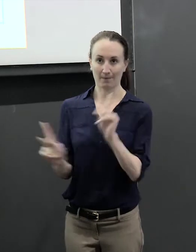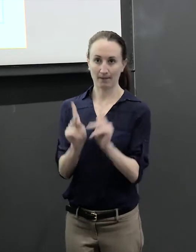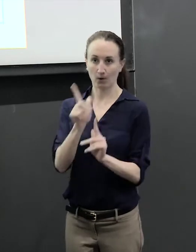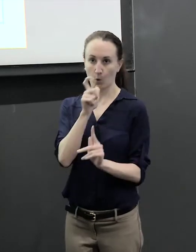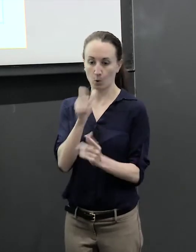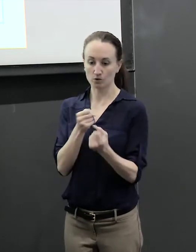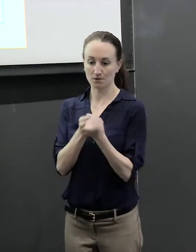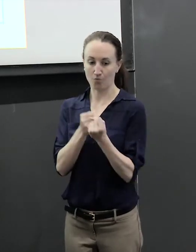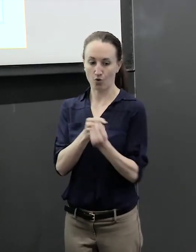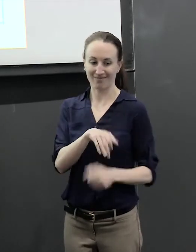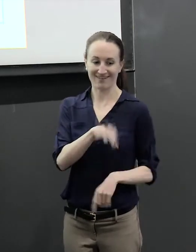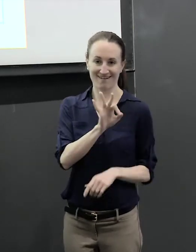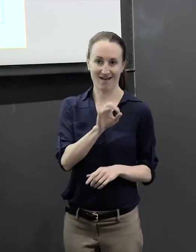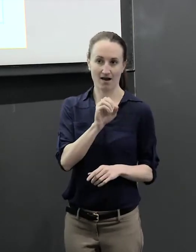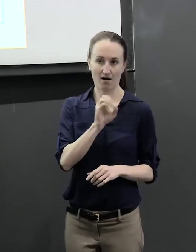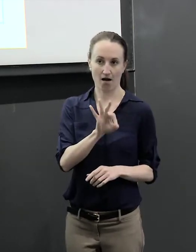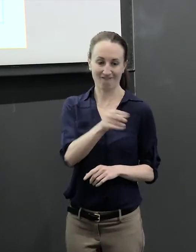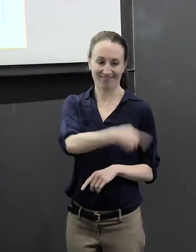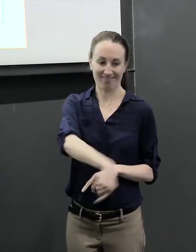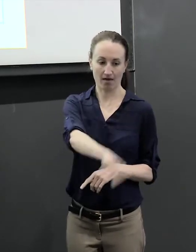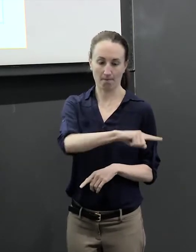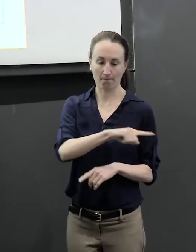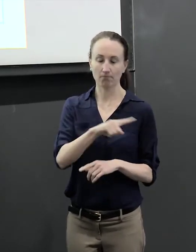And, you know, in SL there was a way